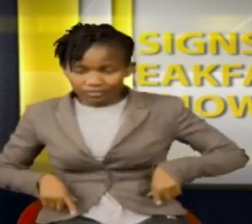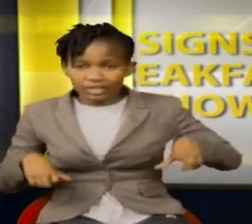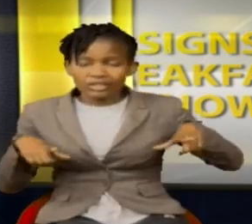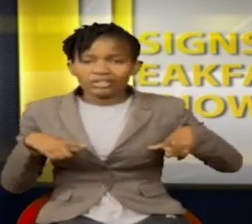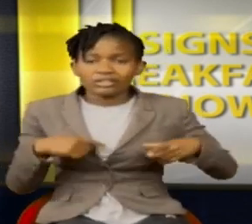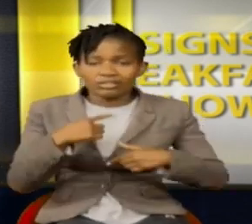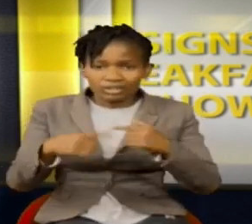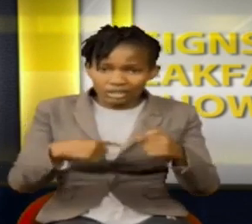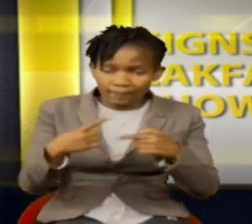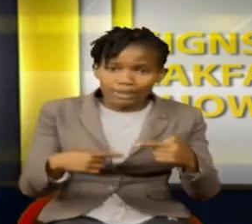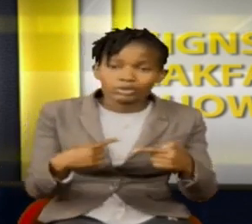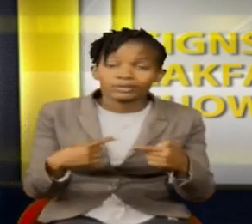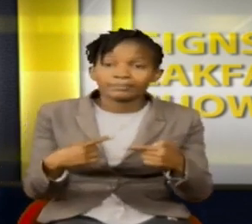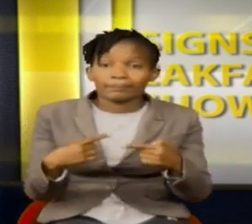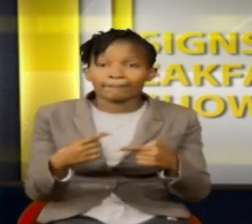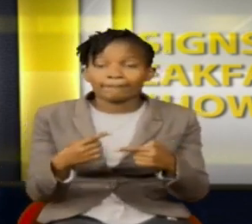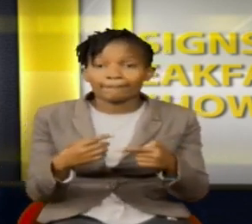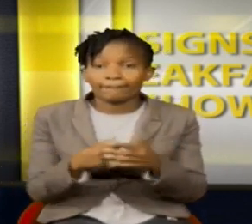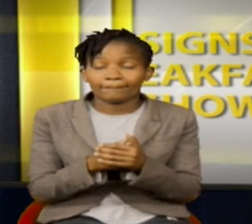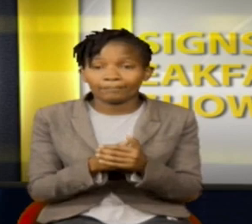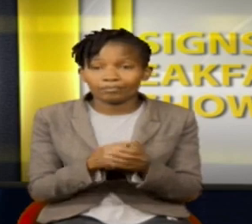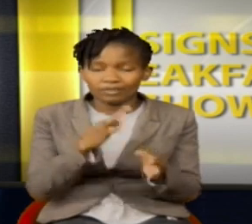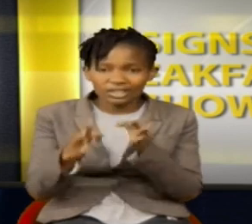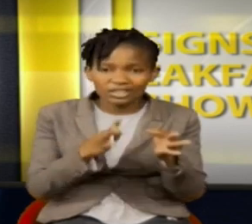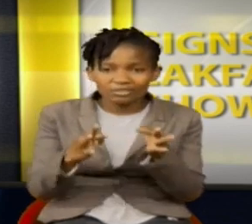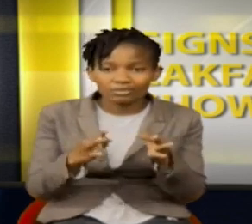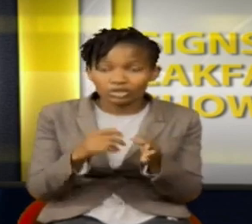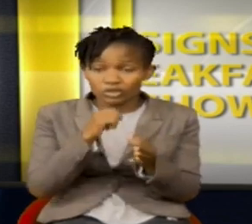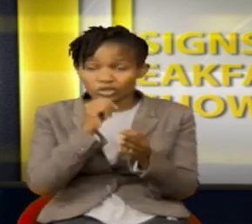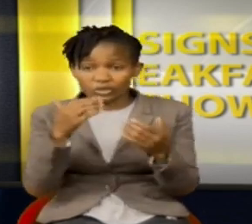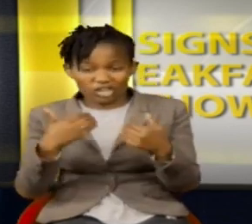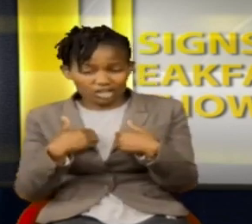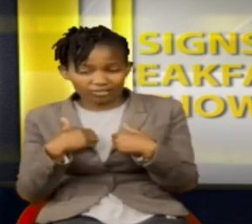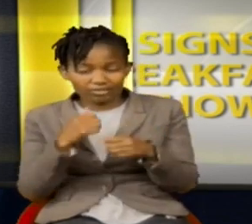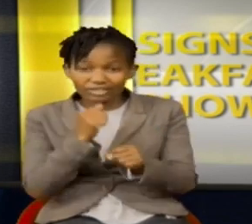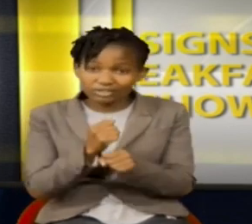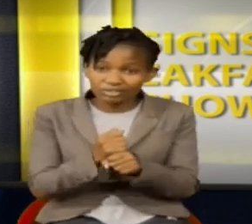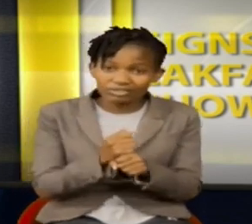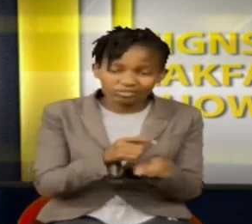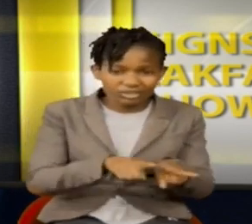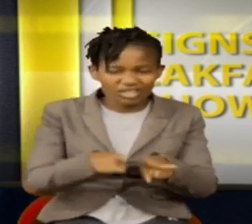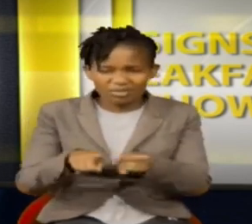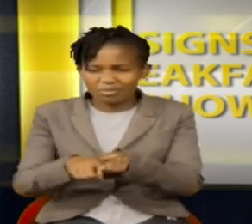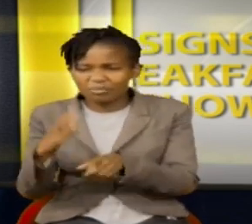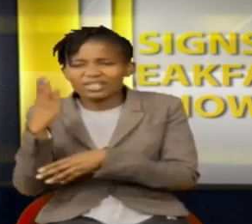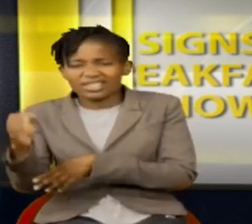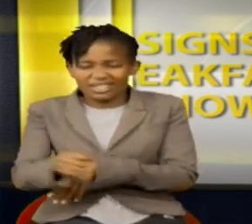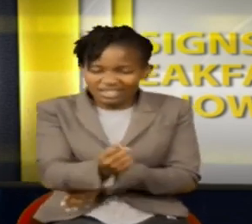individual, Katson, they are a working man. Yeah. If you are an idle man, true, obviously you'd be in the mta.